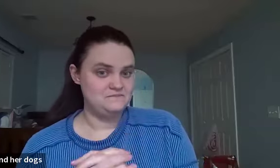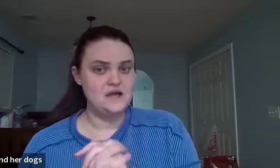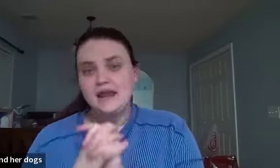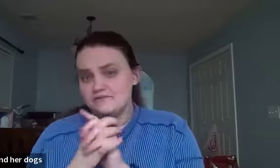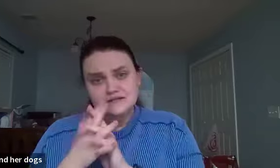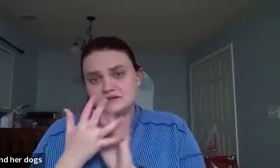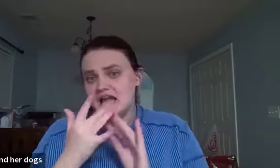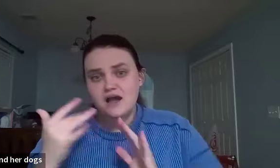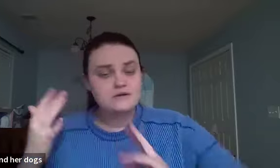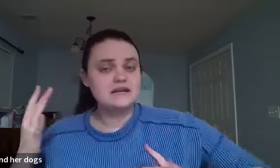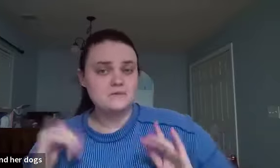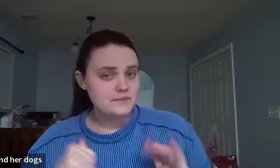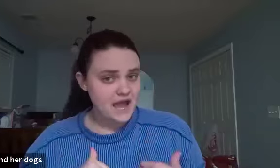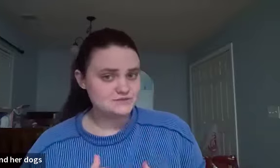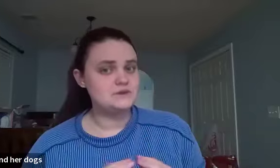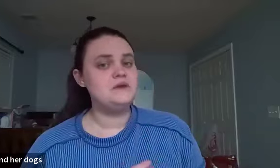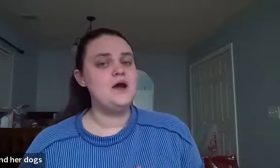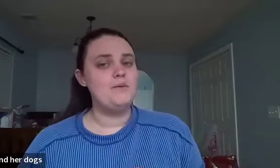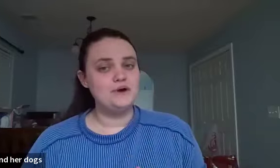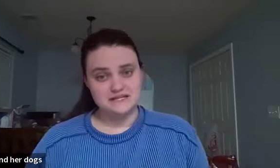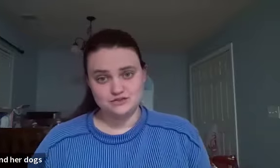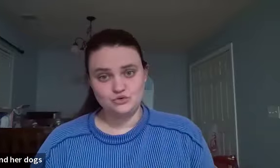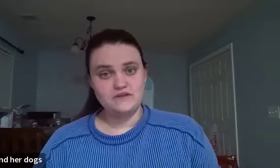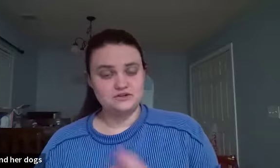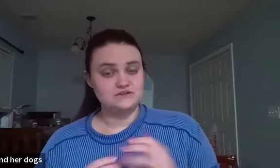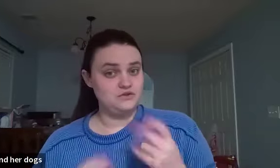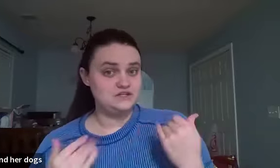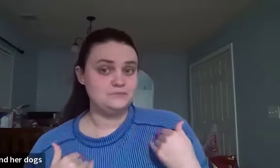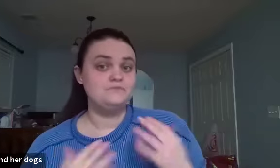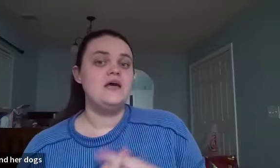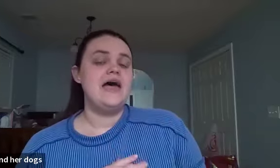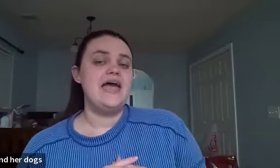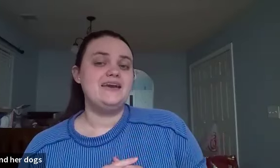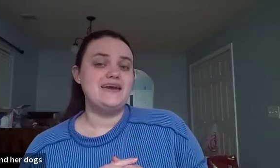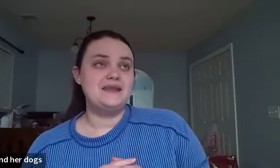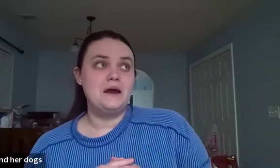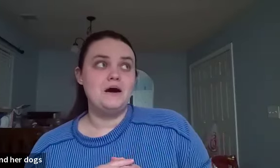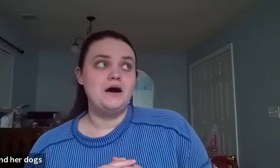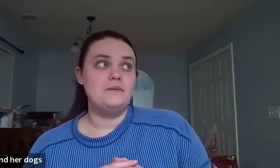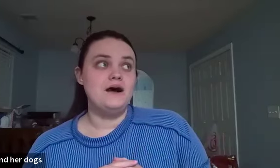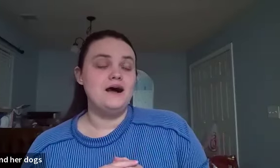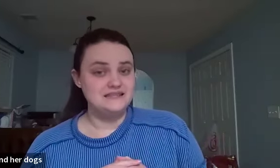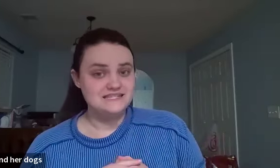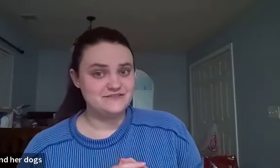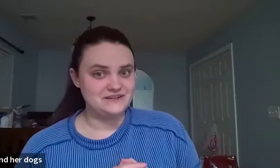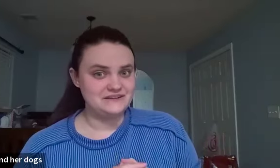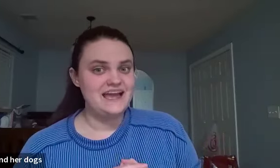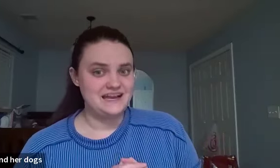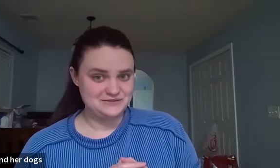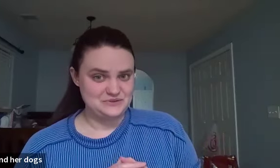Okay. Not every little town in Alabama has one, but it is cool that there's a few that do. And Huntsville has